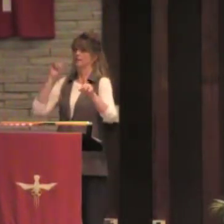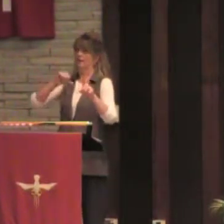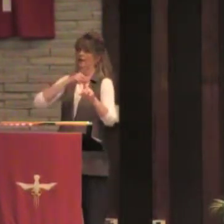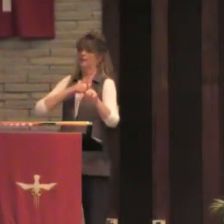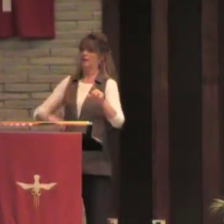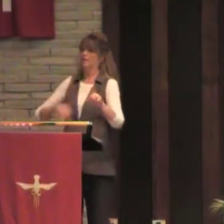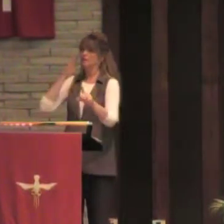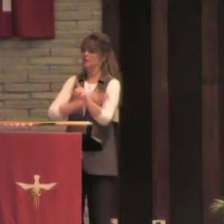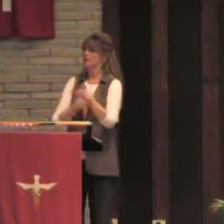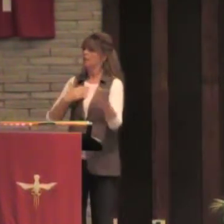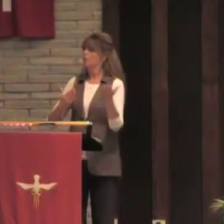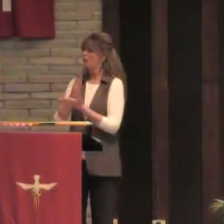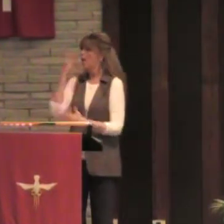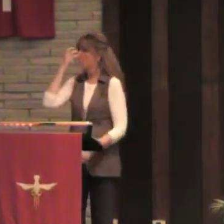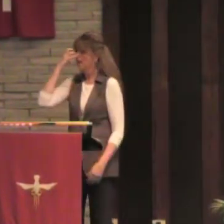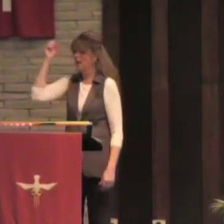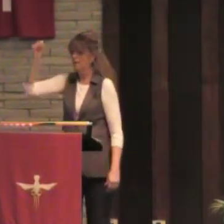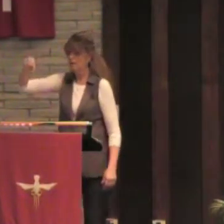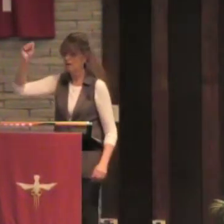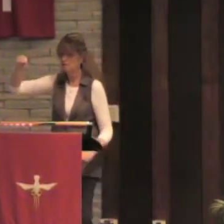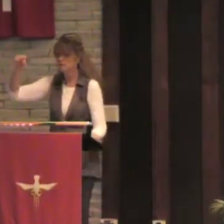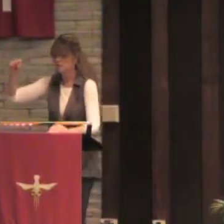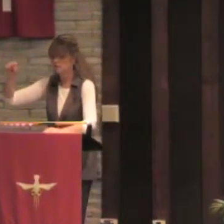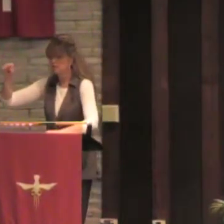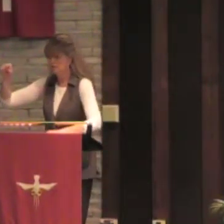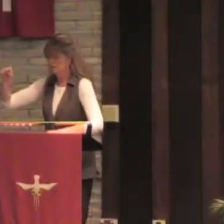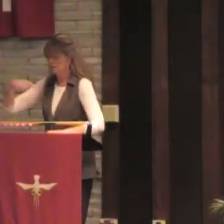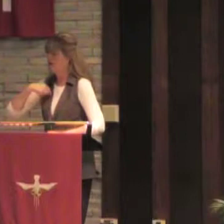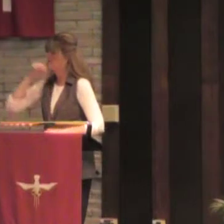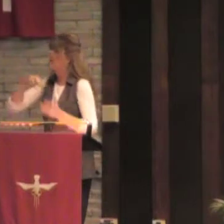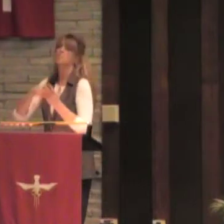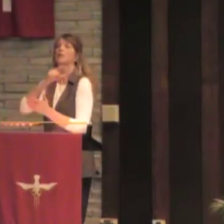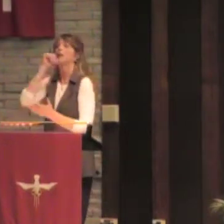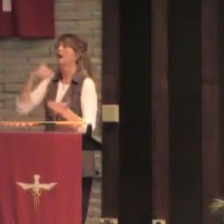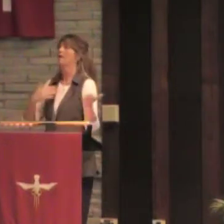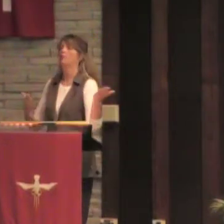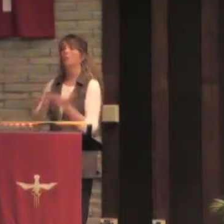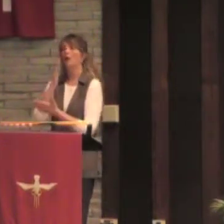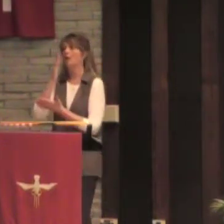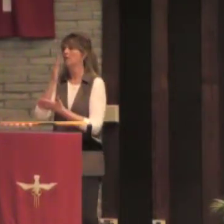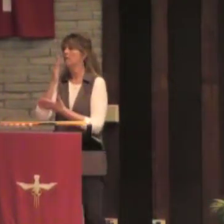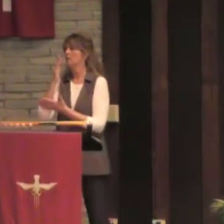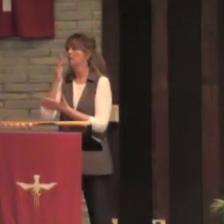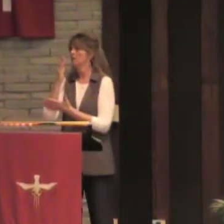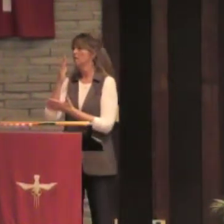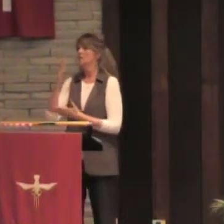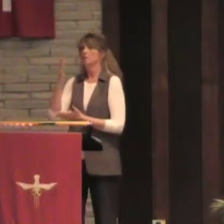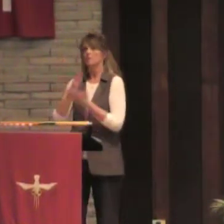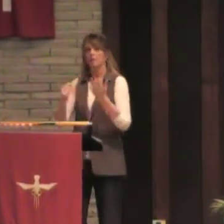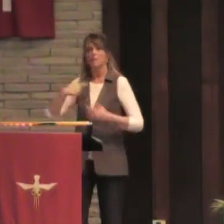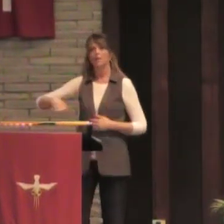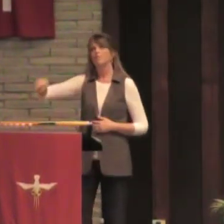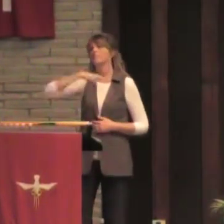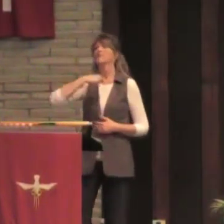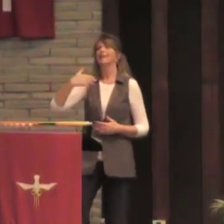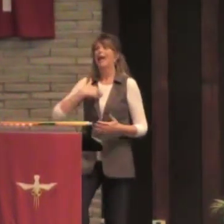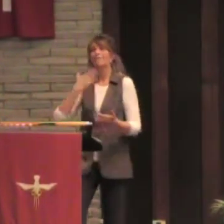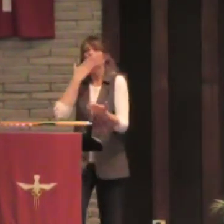it's tragic. Now, David's son had a right to be mad, that's true, but he did not have the right